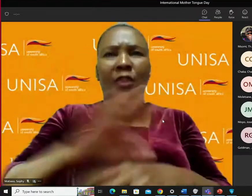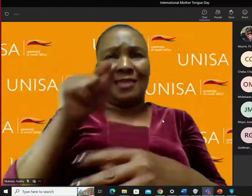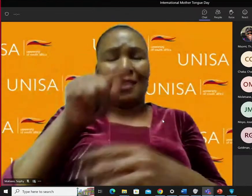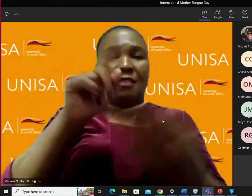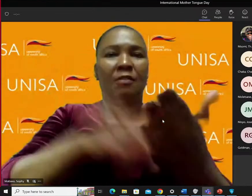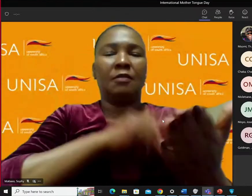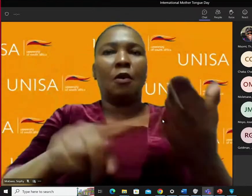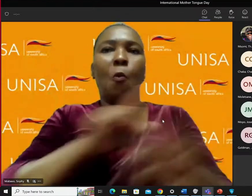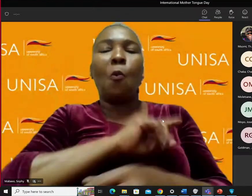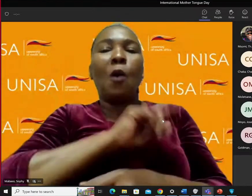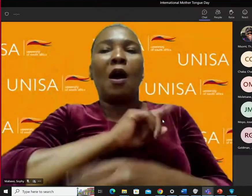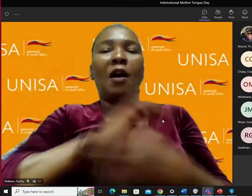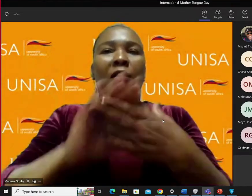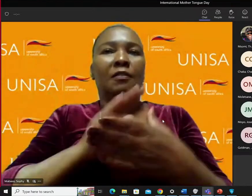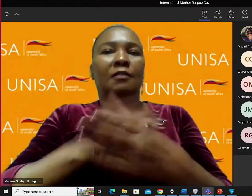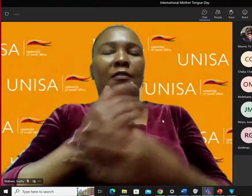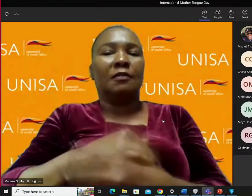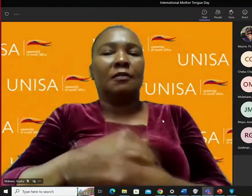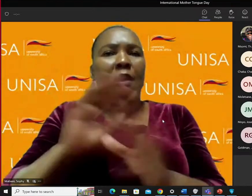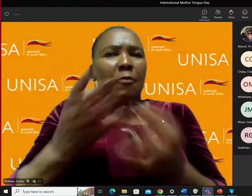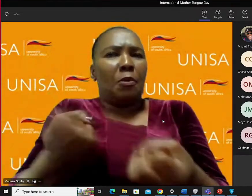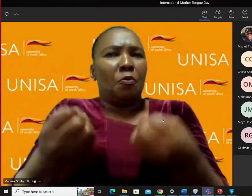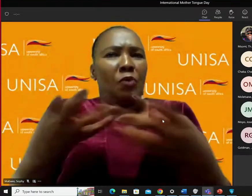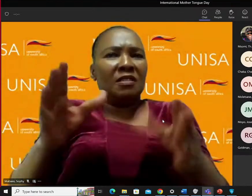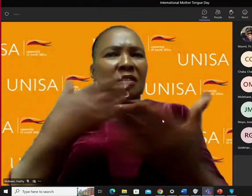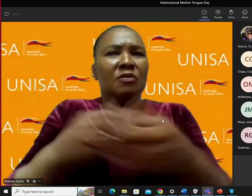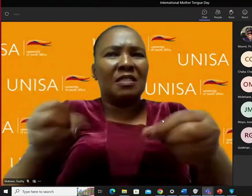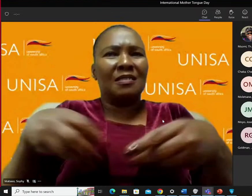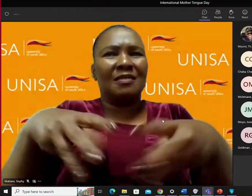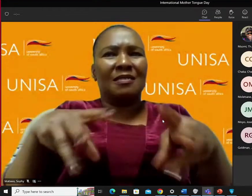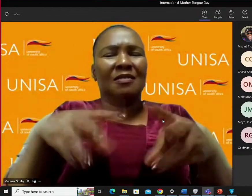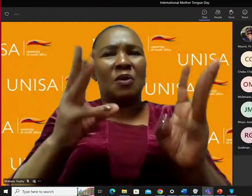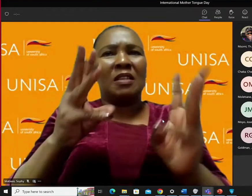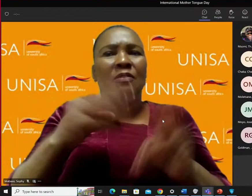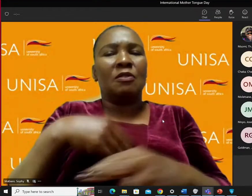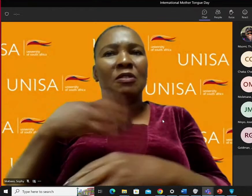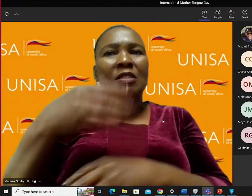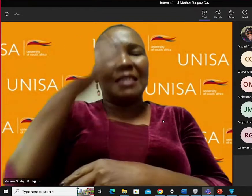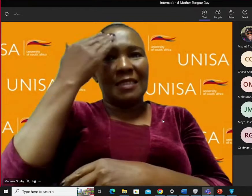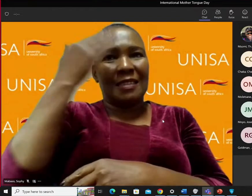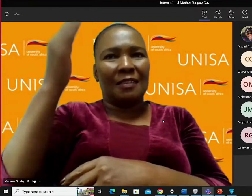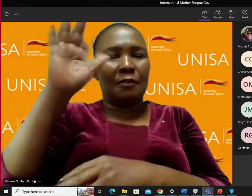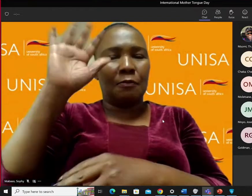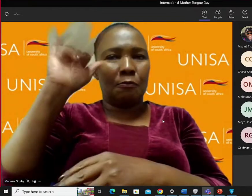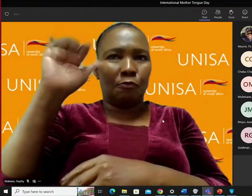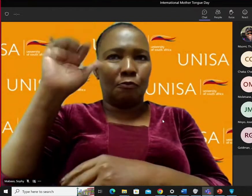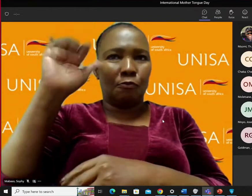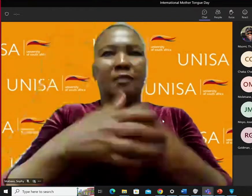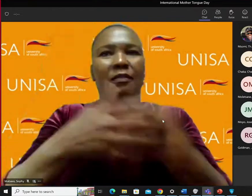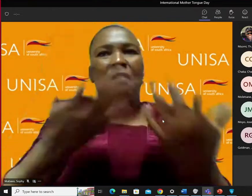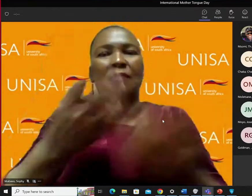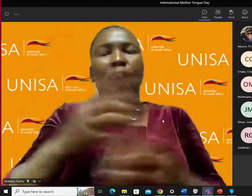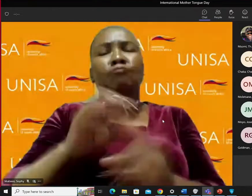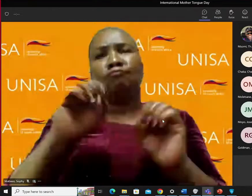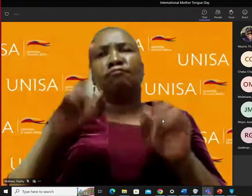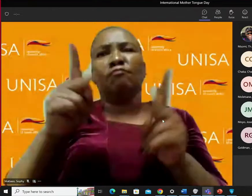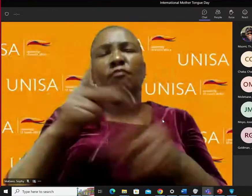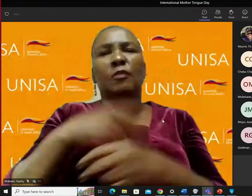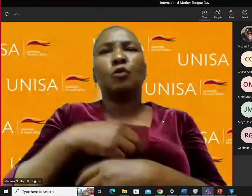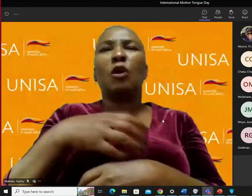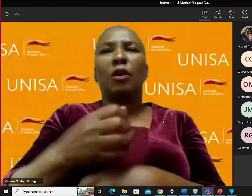Because How Many Ways Can You Say Goodbye talks to is, you know, it's okay to express